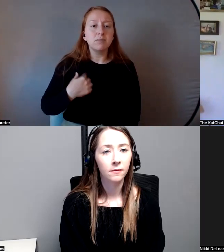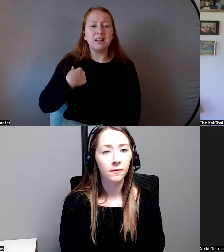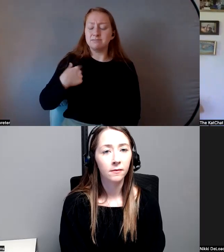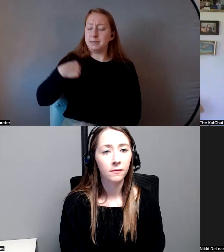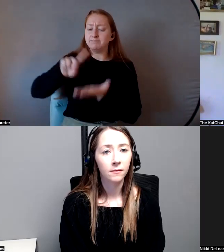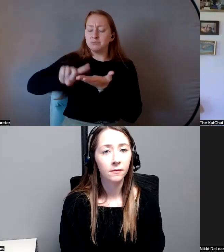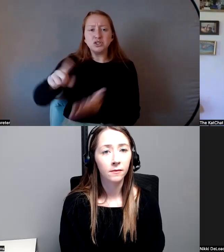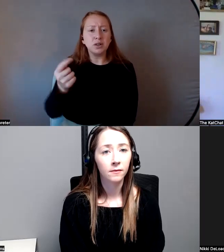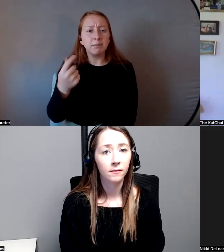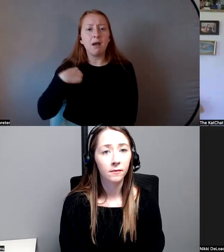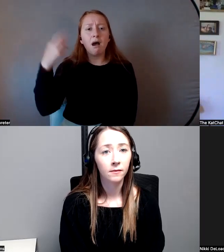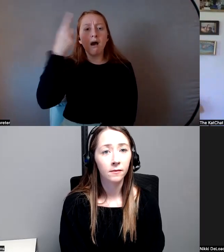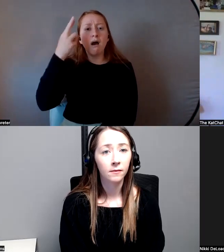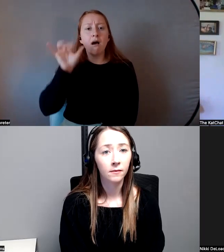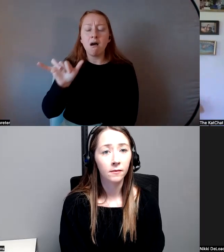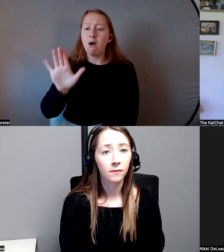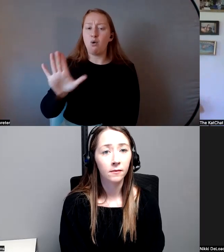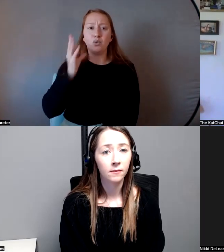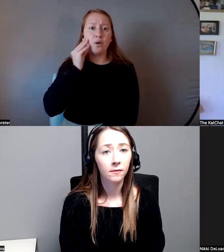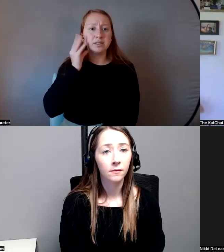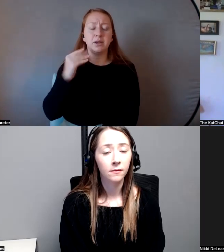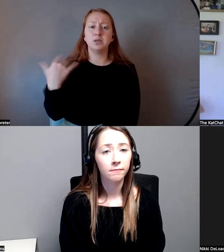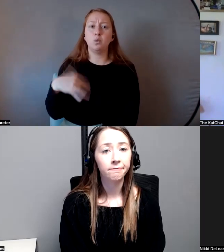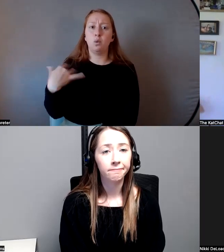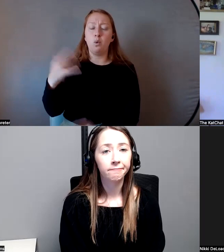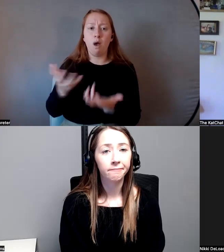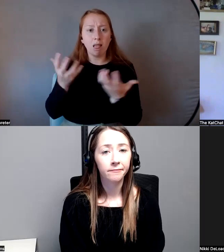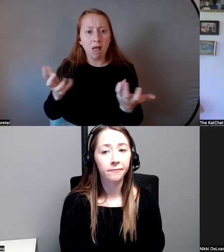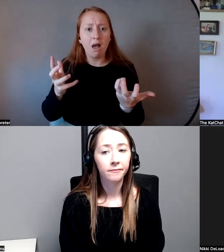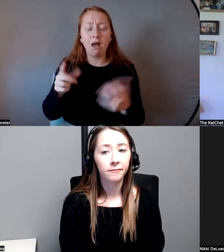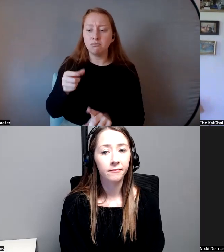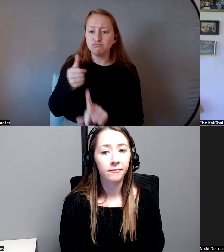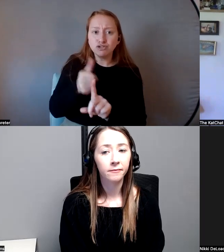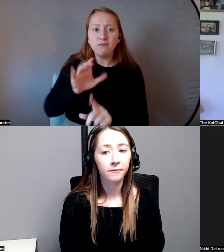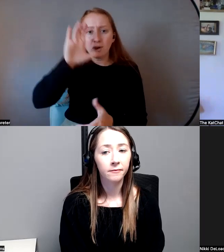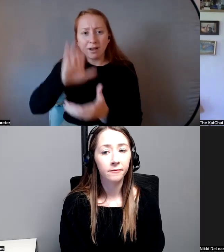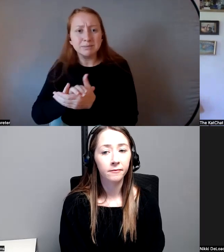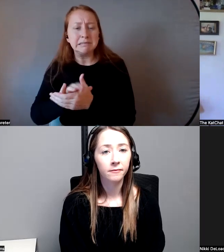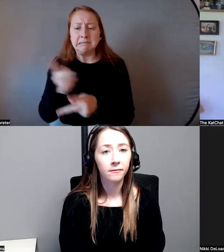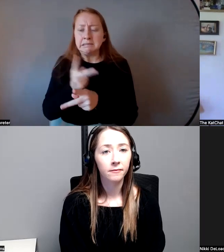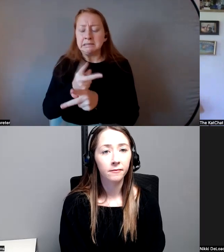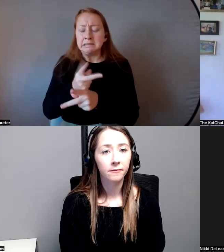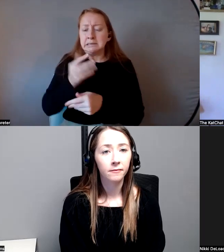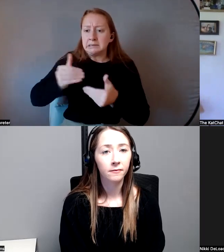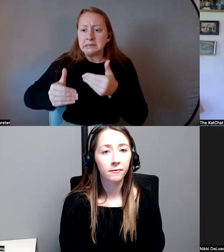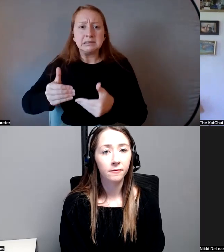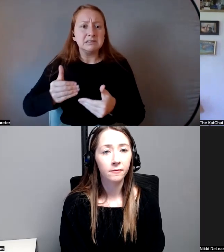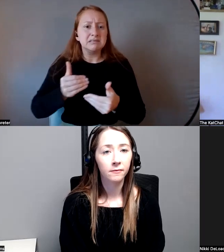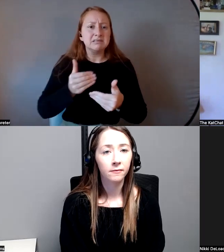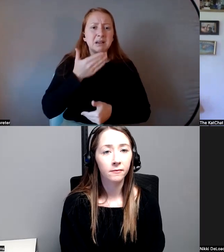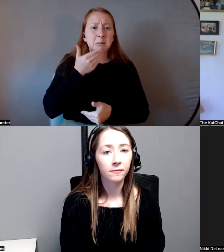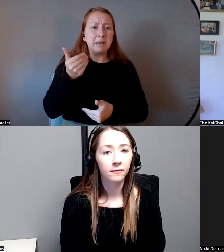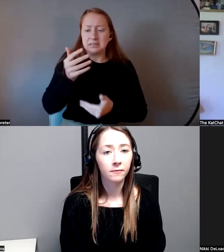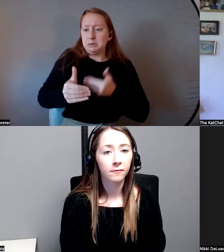realized, I mean, we went through a lot, like with you and your husband figuring out, okay, what is the best for the